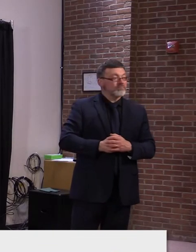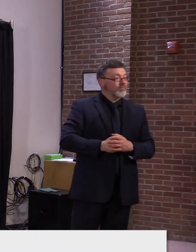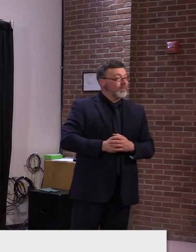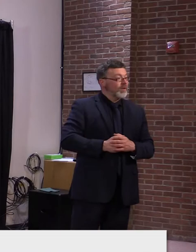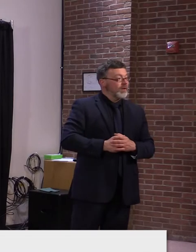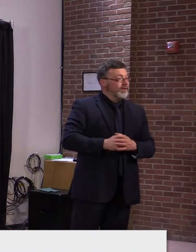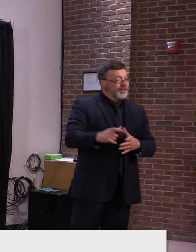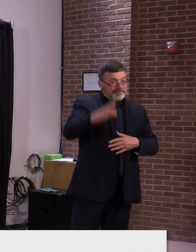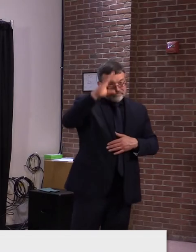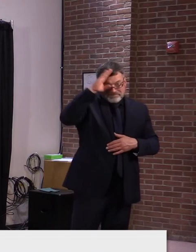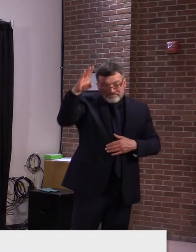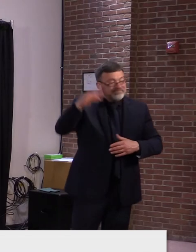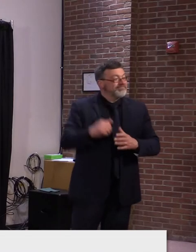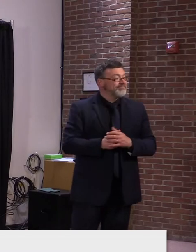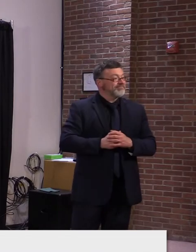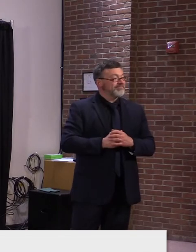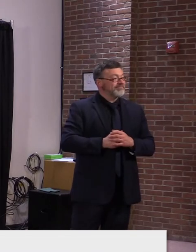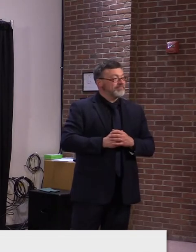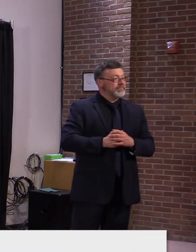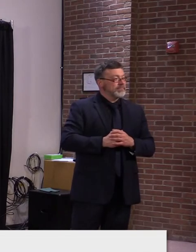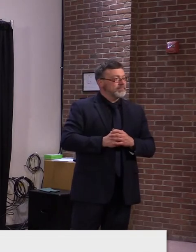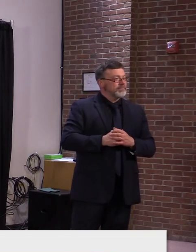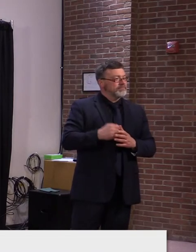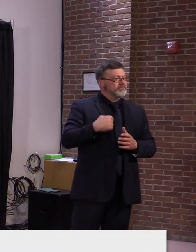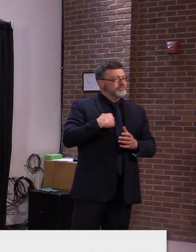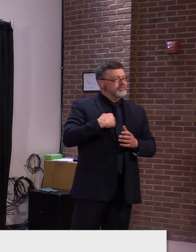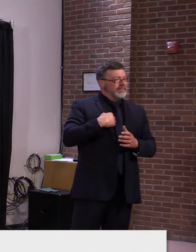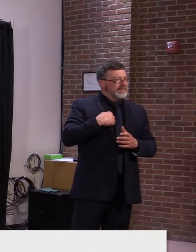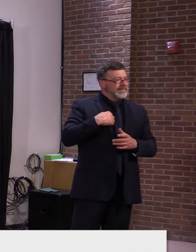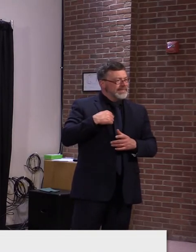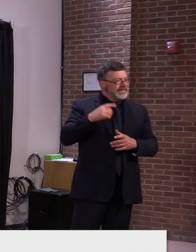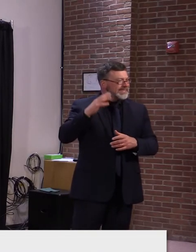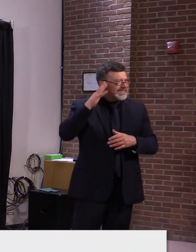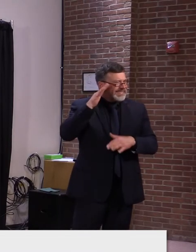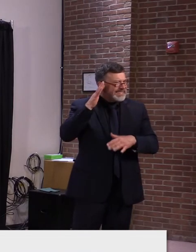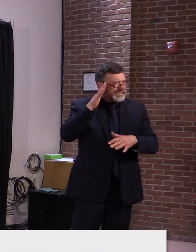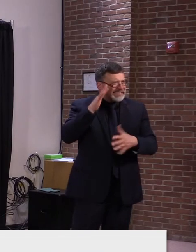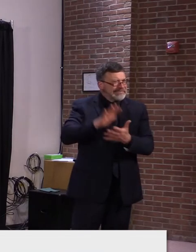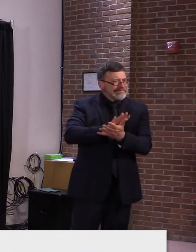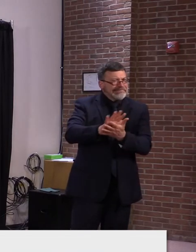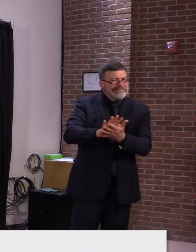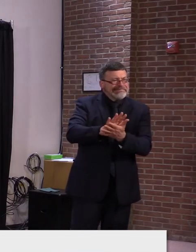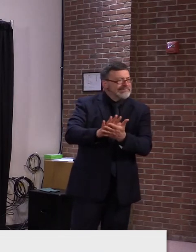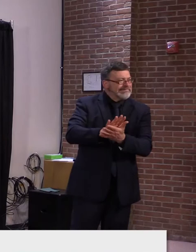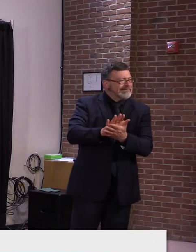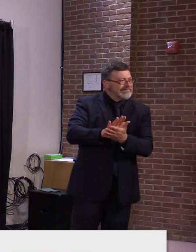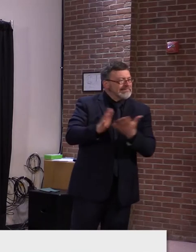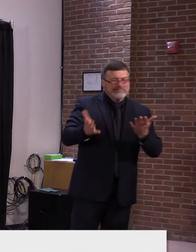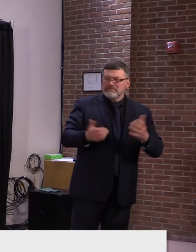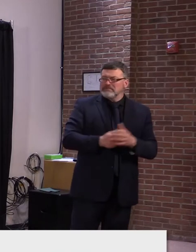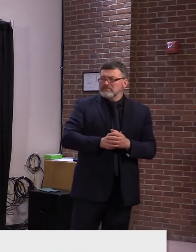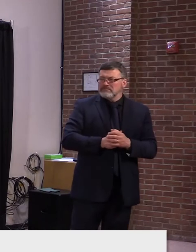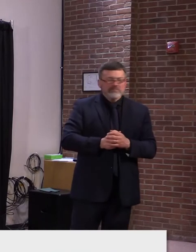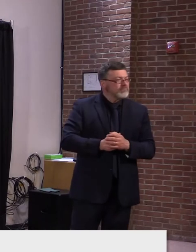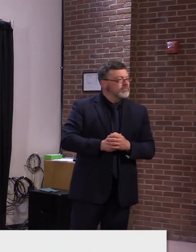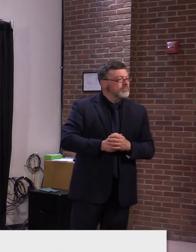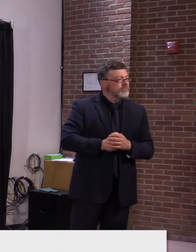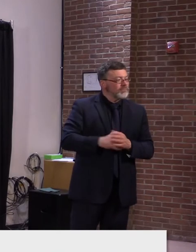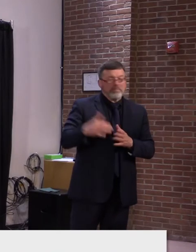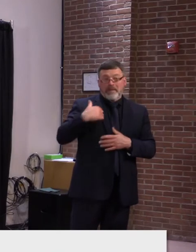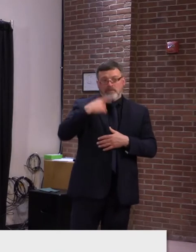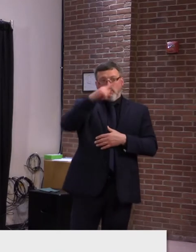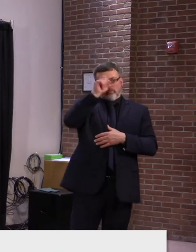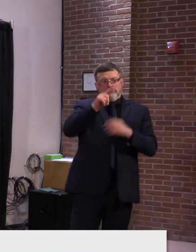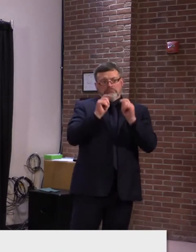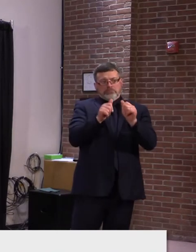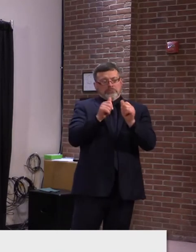Hi, everybody. I've got a bit of a scratchy connection today. I hope you can hear me all right. Just one question, Governor. In